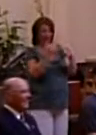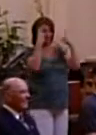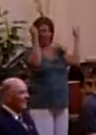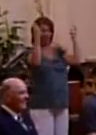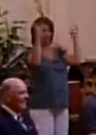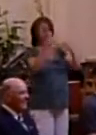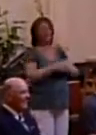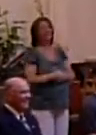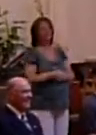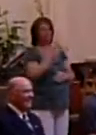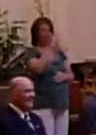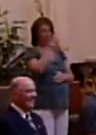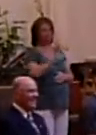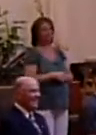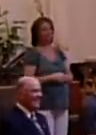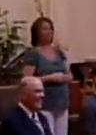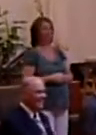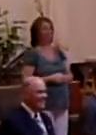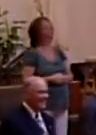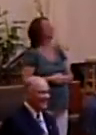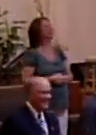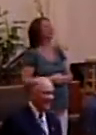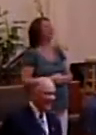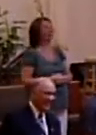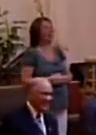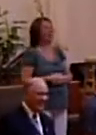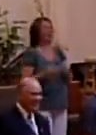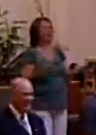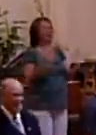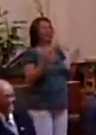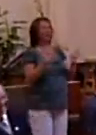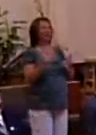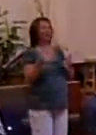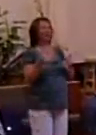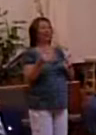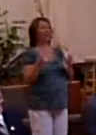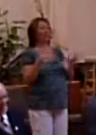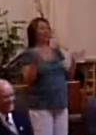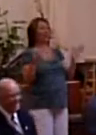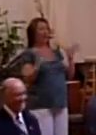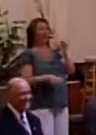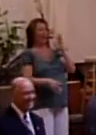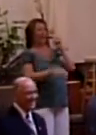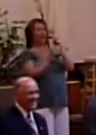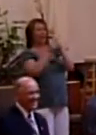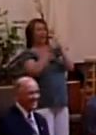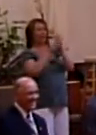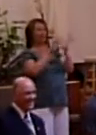All right.